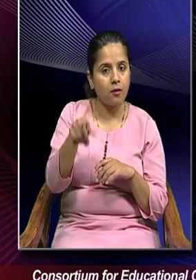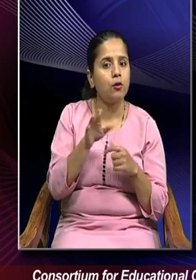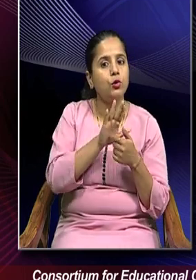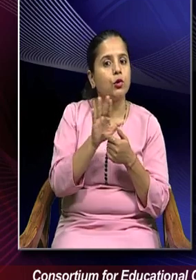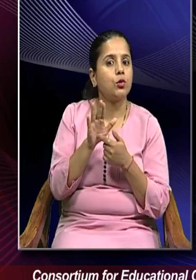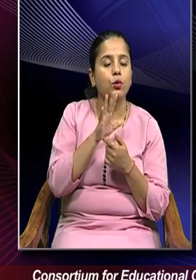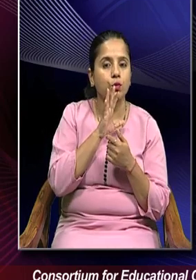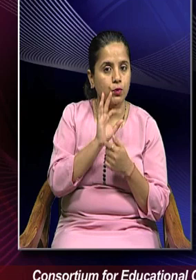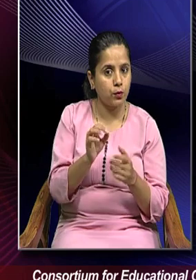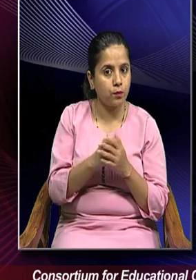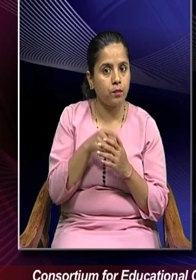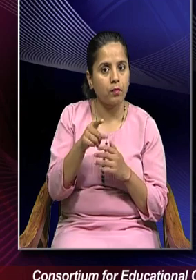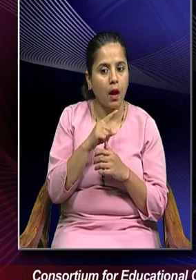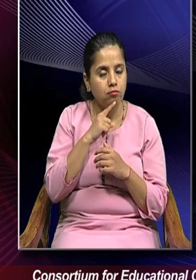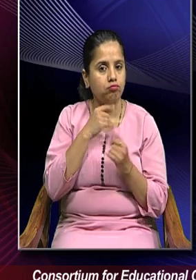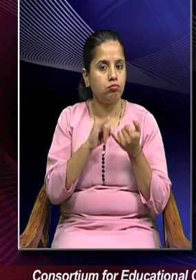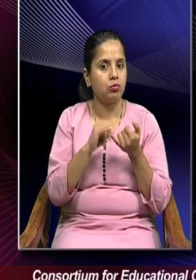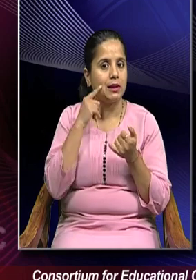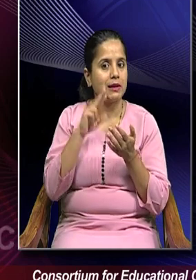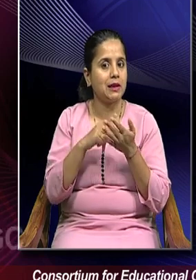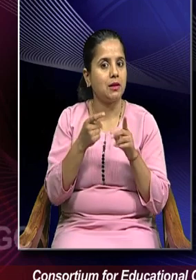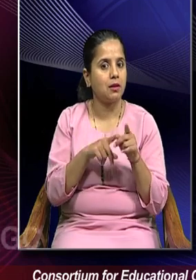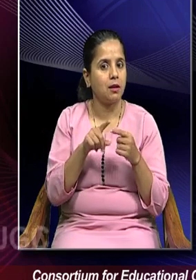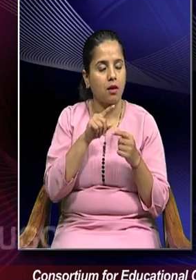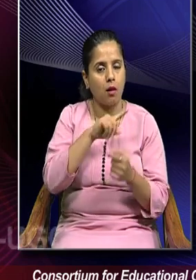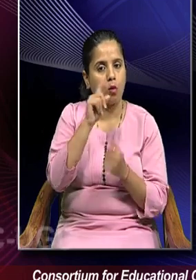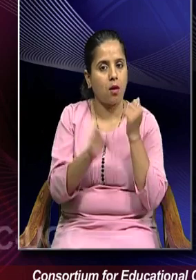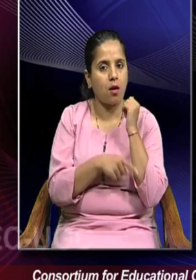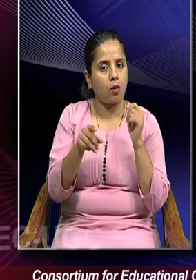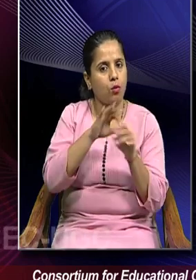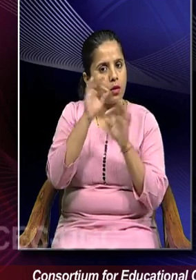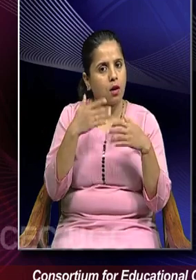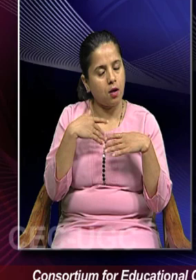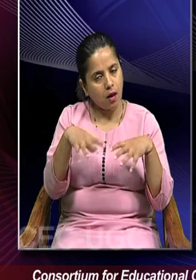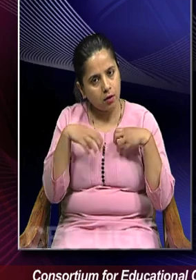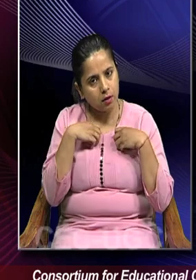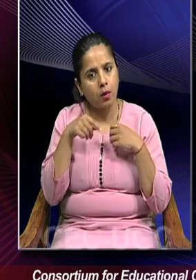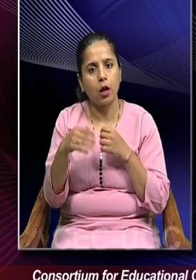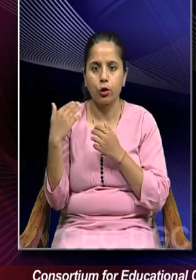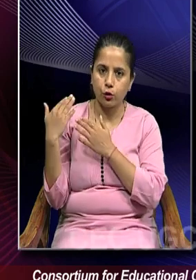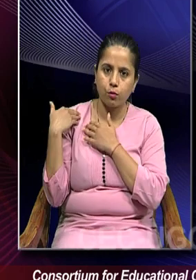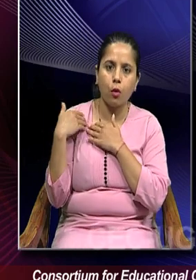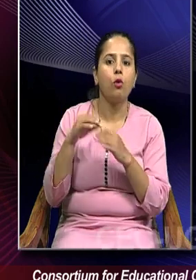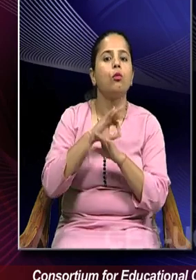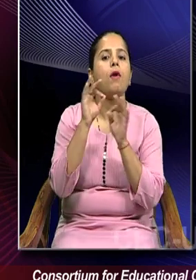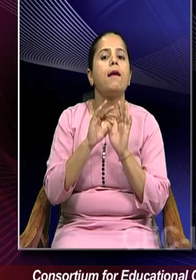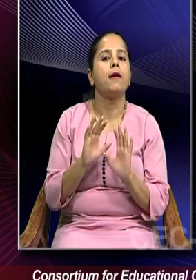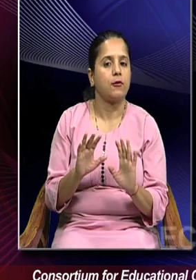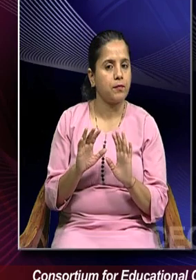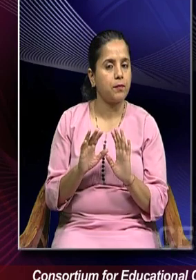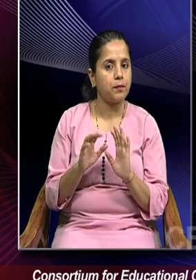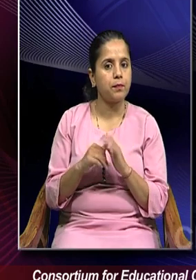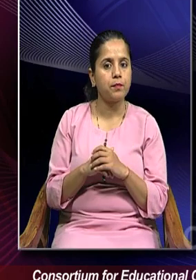be very sincere in the end, who is ready to take all sorts of responsibility.